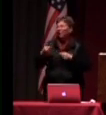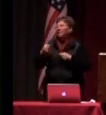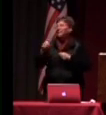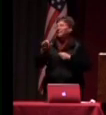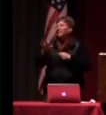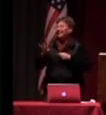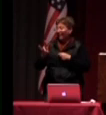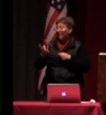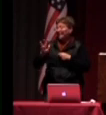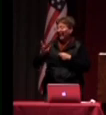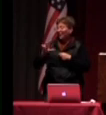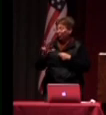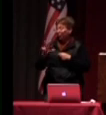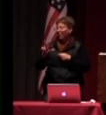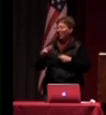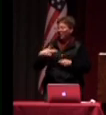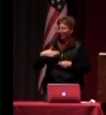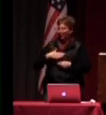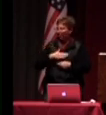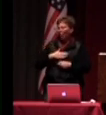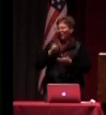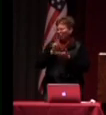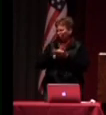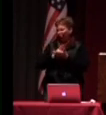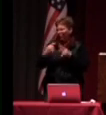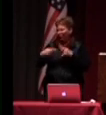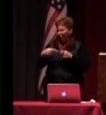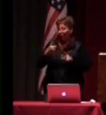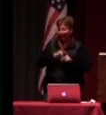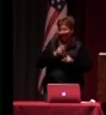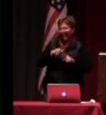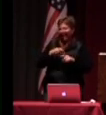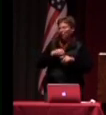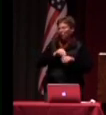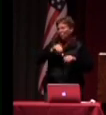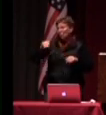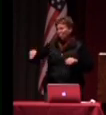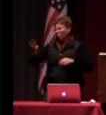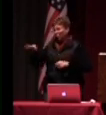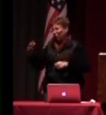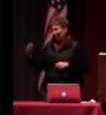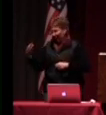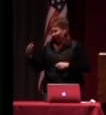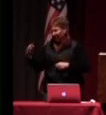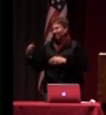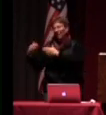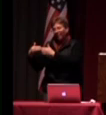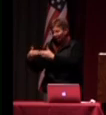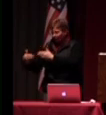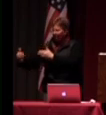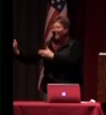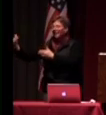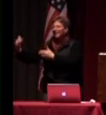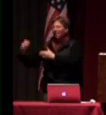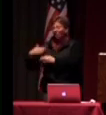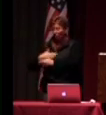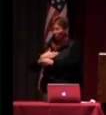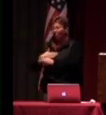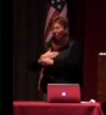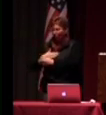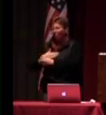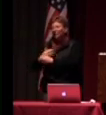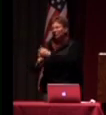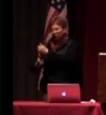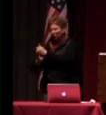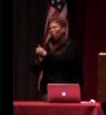1793, the Bonapartes lost the feud and had to flee to mainland France. From that point on, Napoleon gave up his Corsican